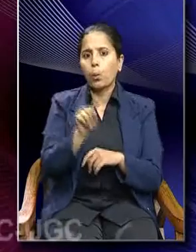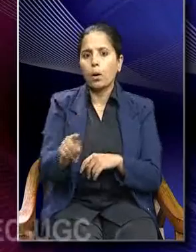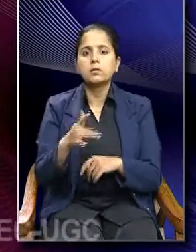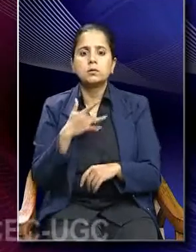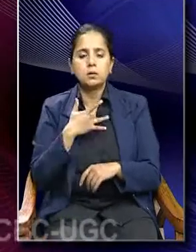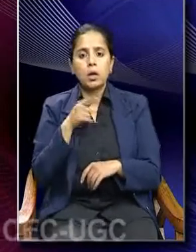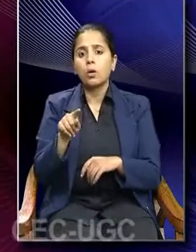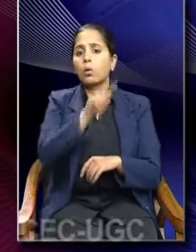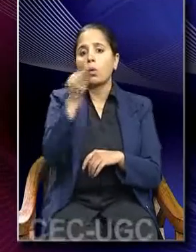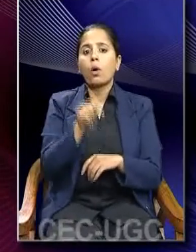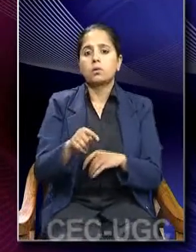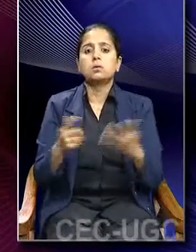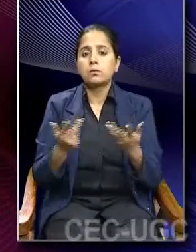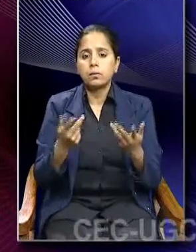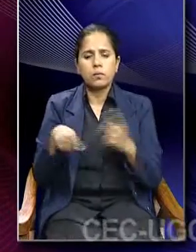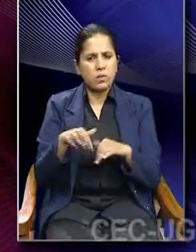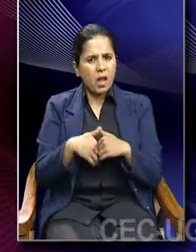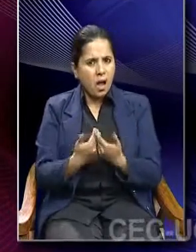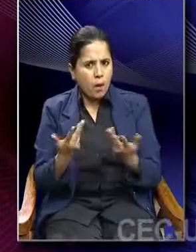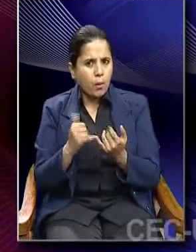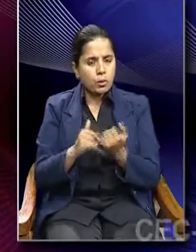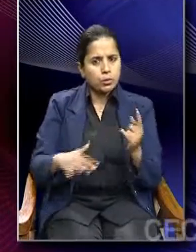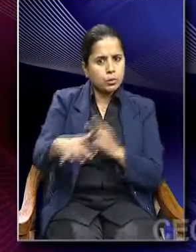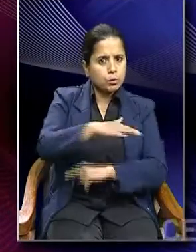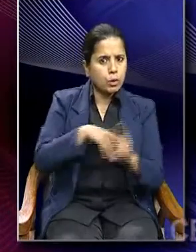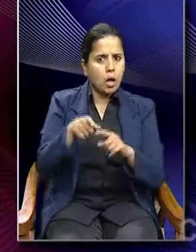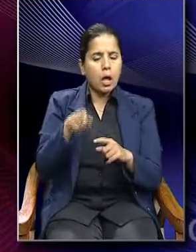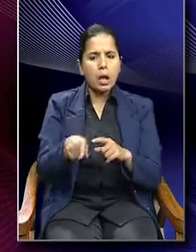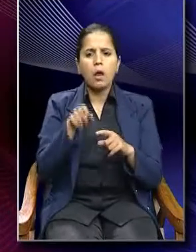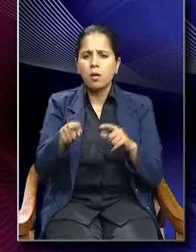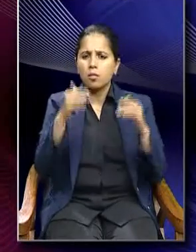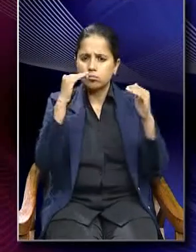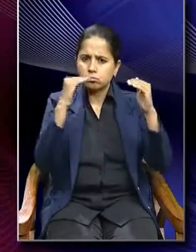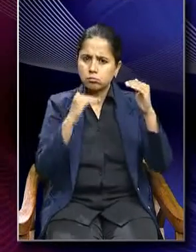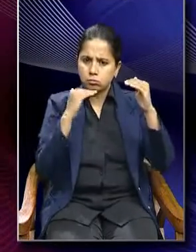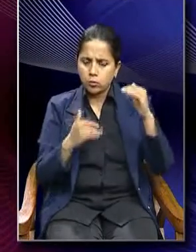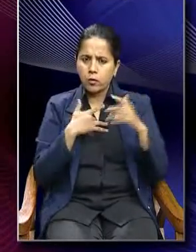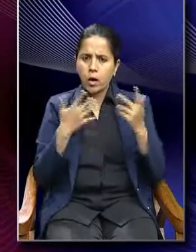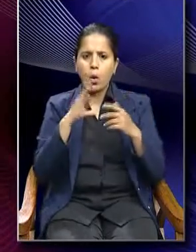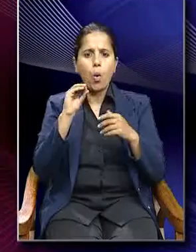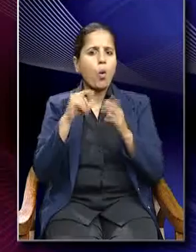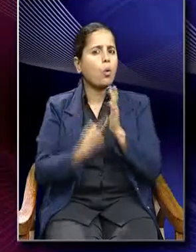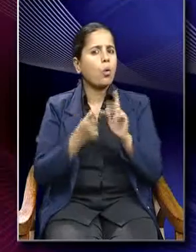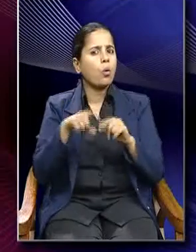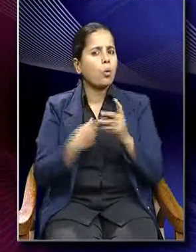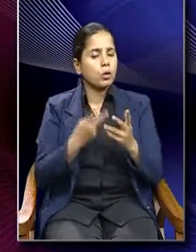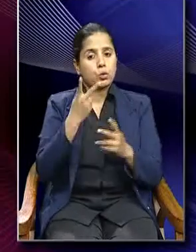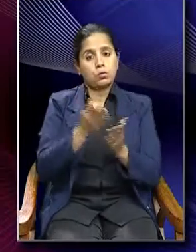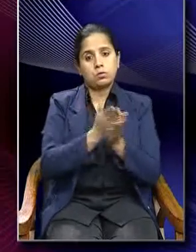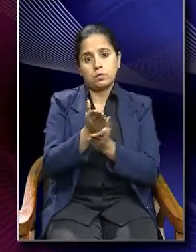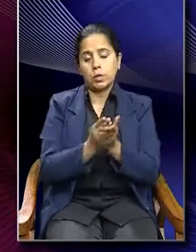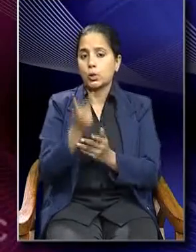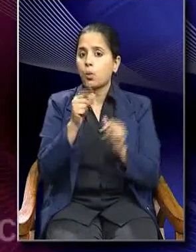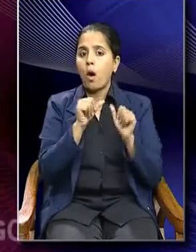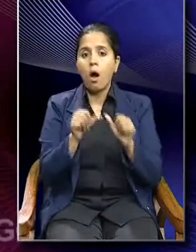That question was, how is society in order? Now, there could be two ways or two answers.